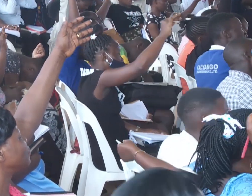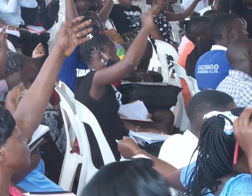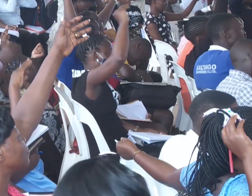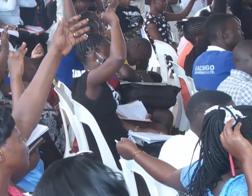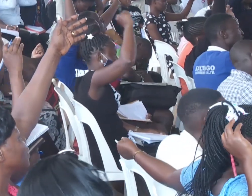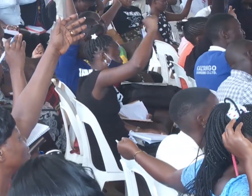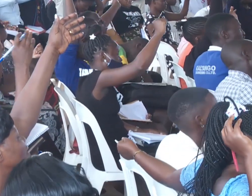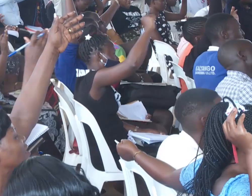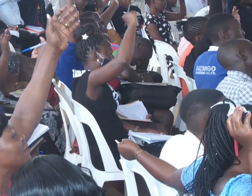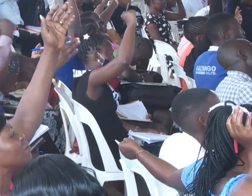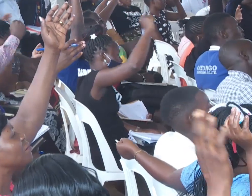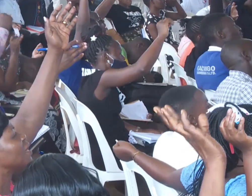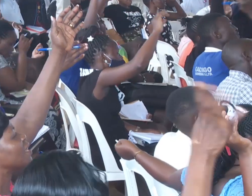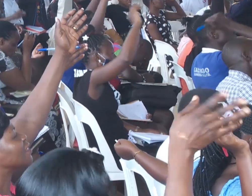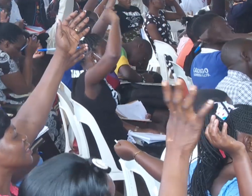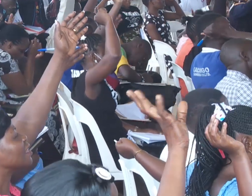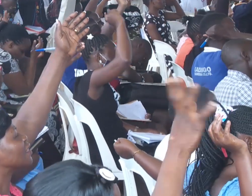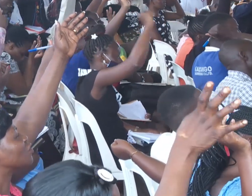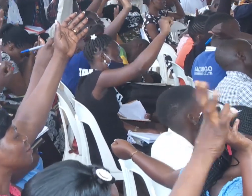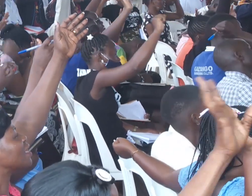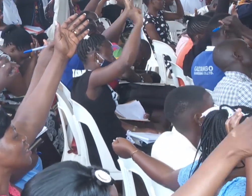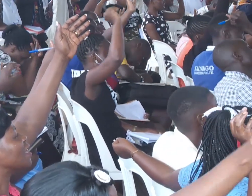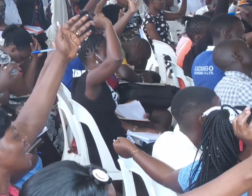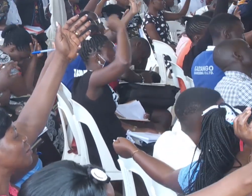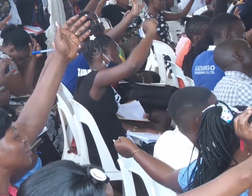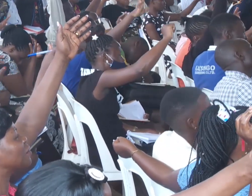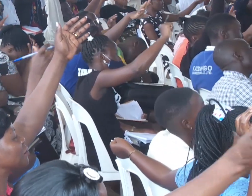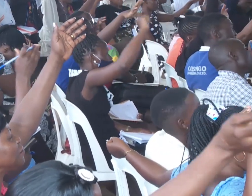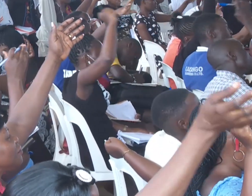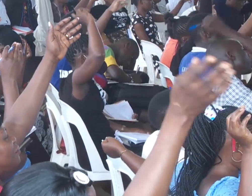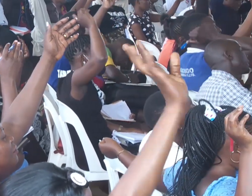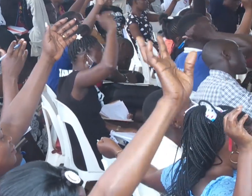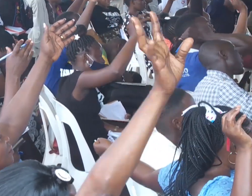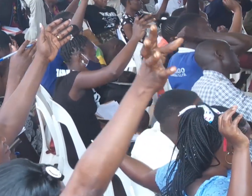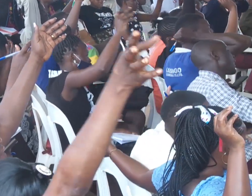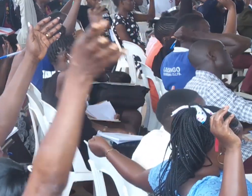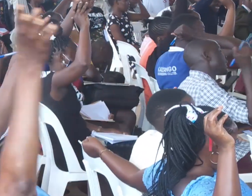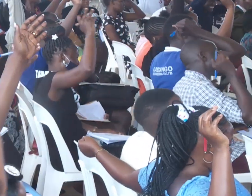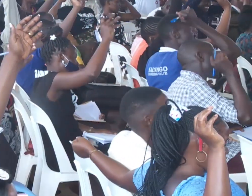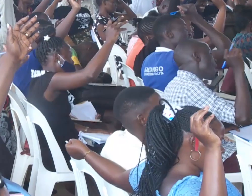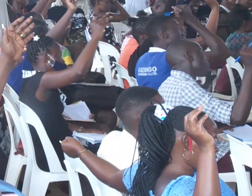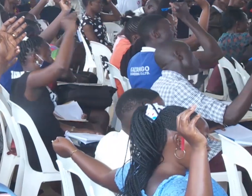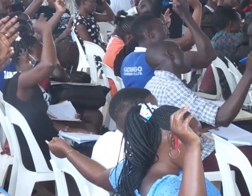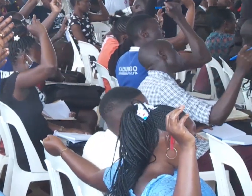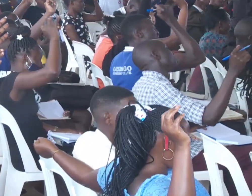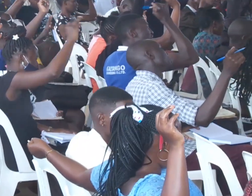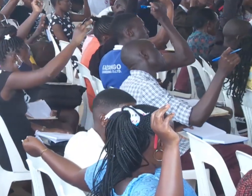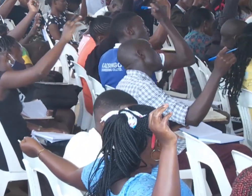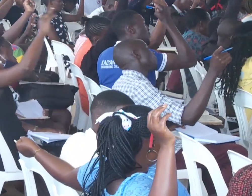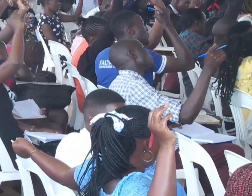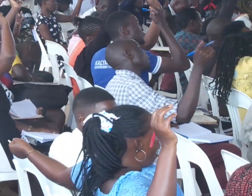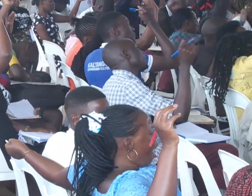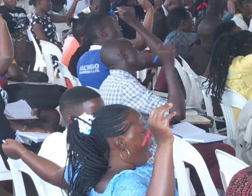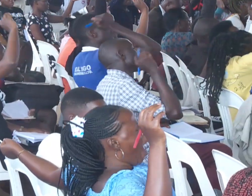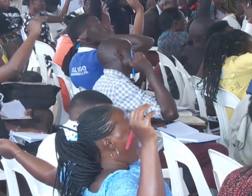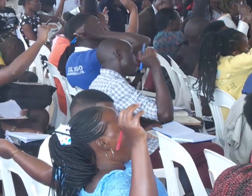Mpechi sechi some kigambo. Give me grace to read the word. Mpechi sechi tegere kigambo. Give me grace to understand the word.